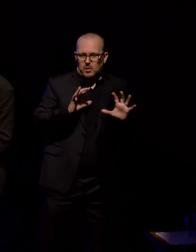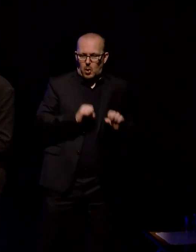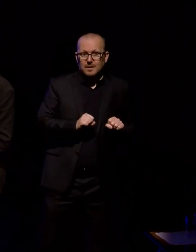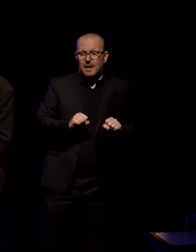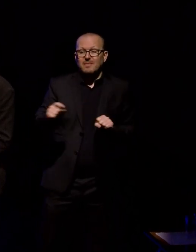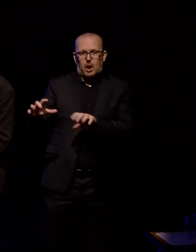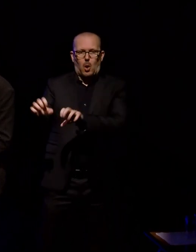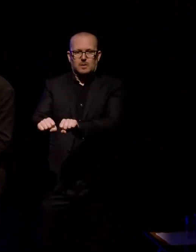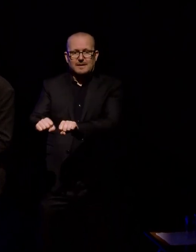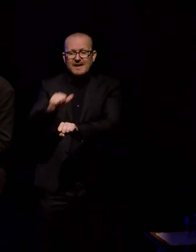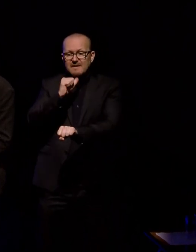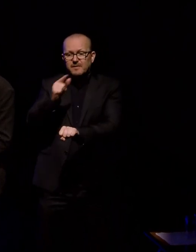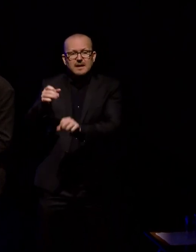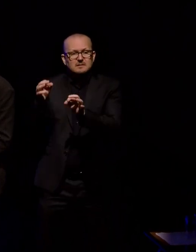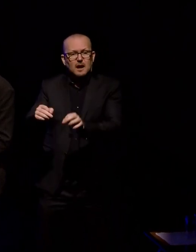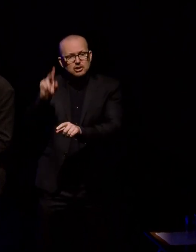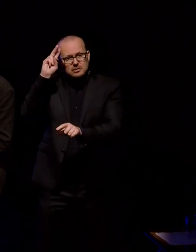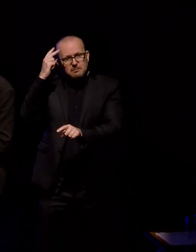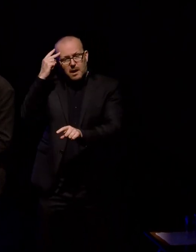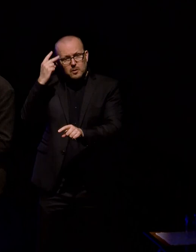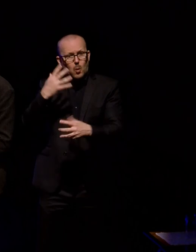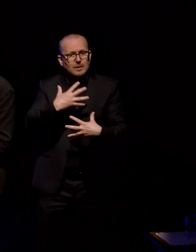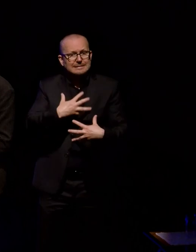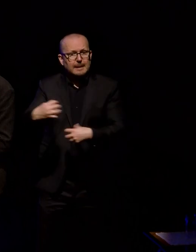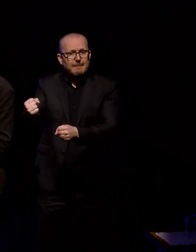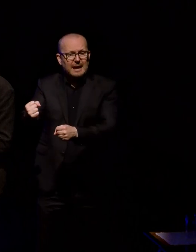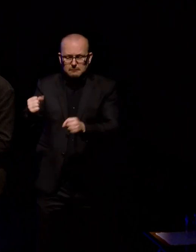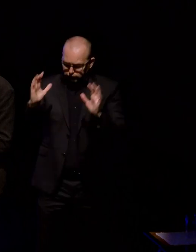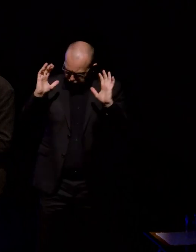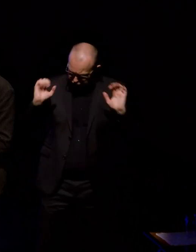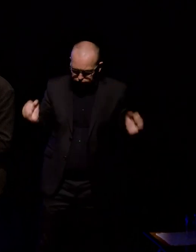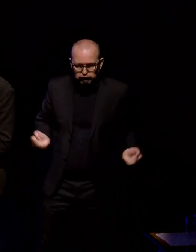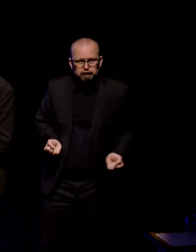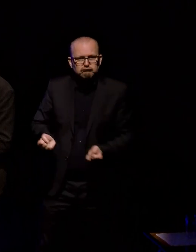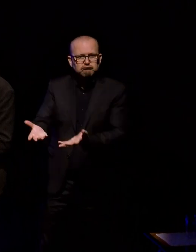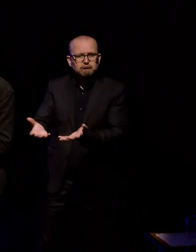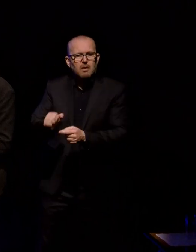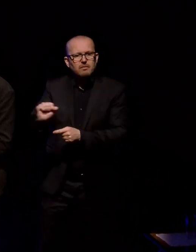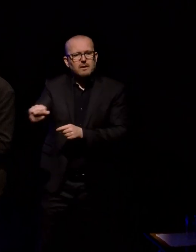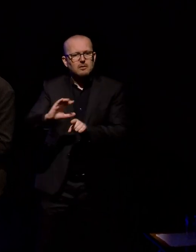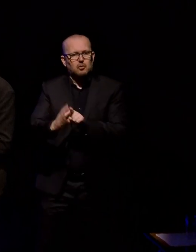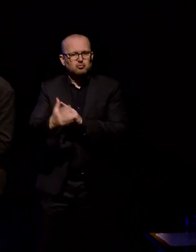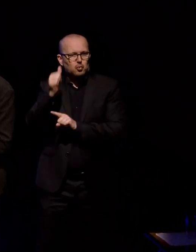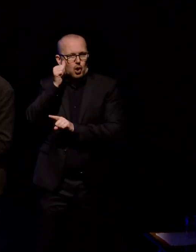want that back at any moment, we will return it to them, obviously. It's their cultural knowledge. And